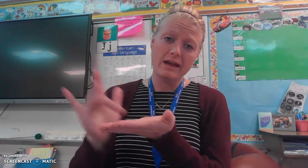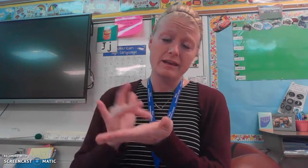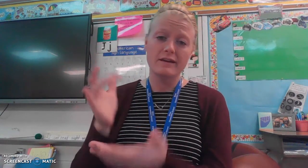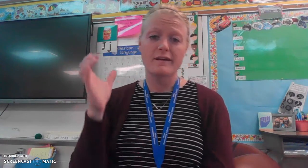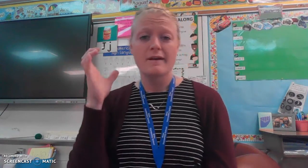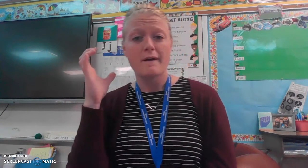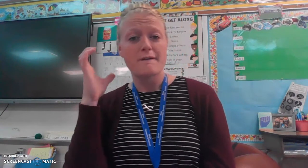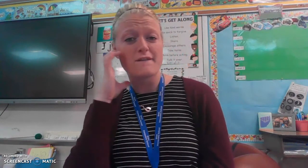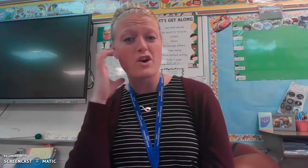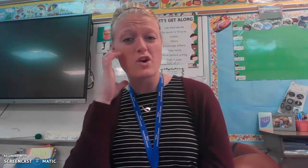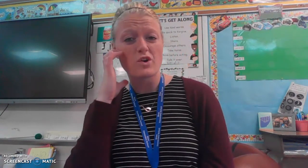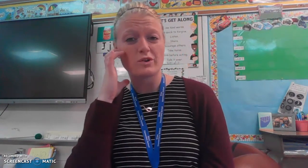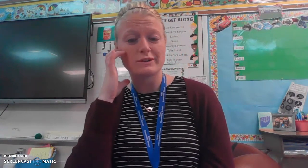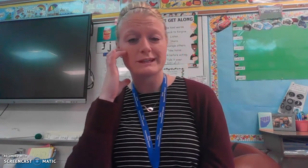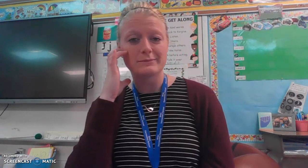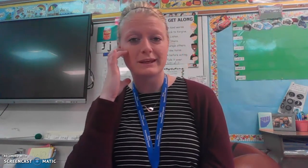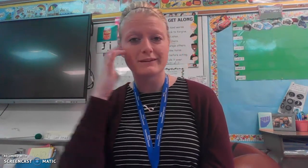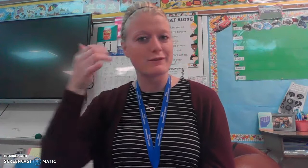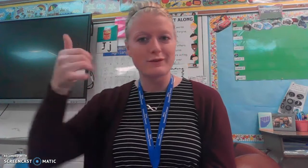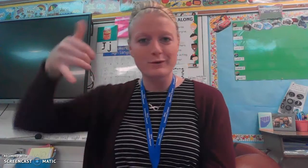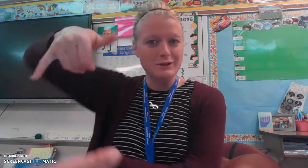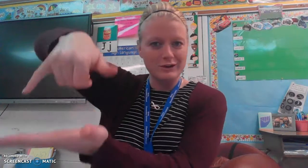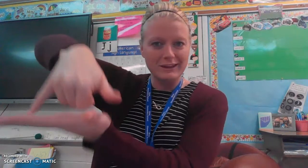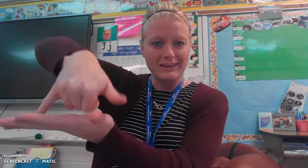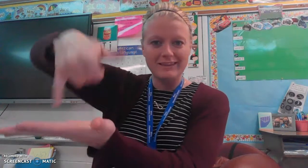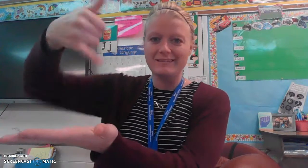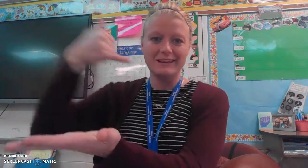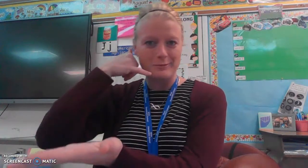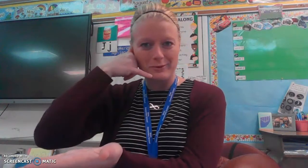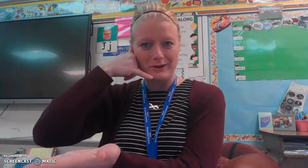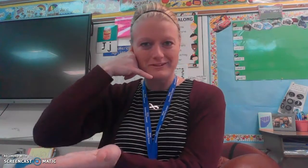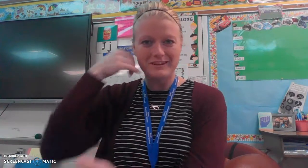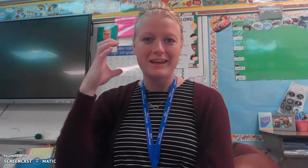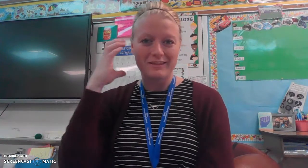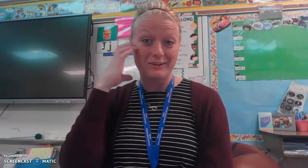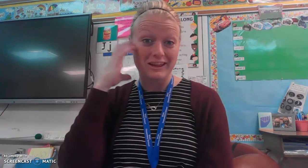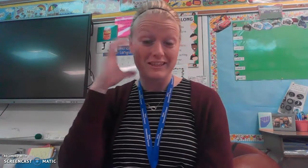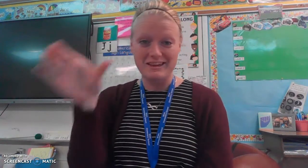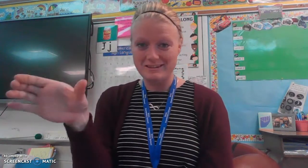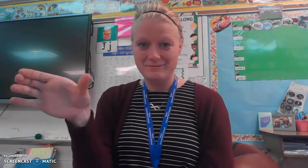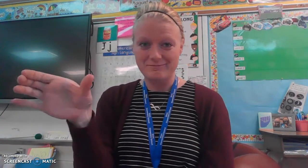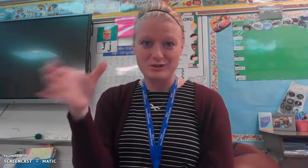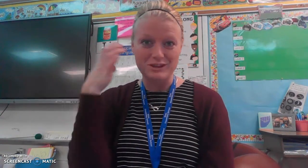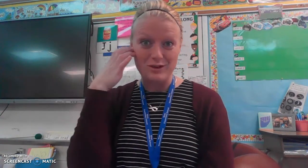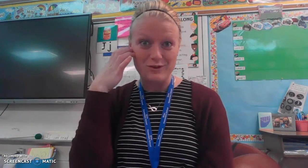iPad, phone, because our phones aren't like this anymore. They're like this. It's your cell